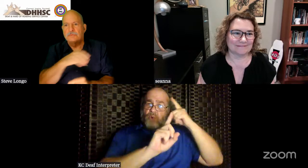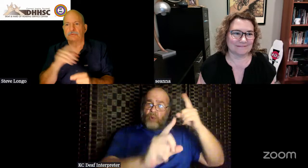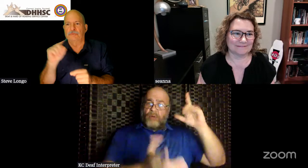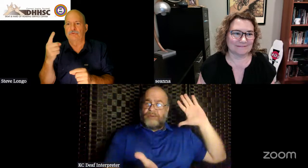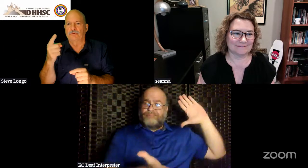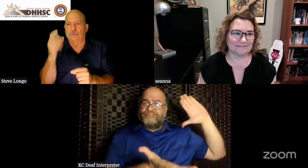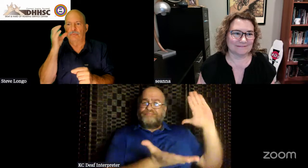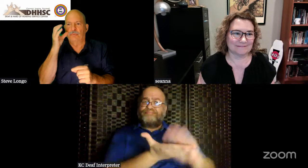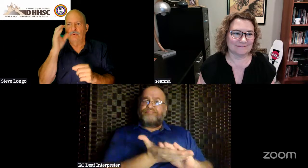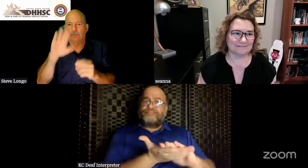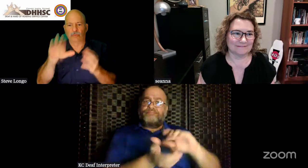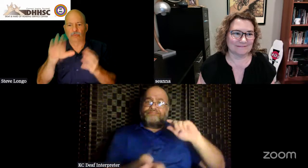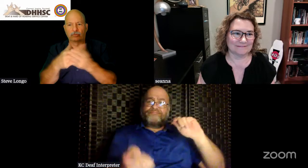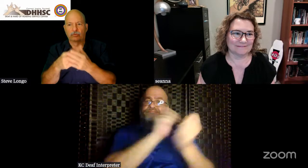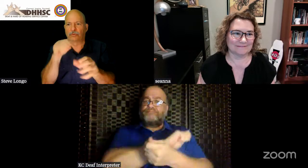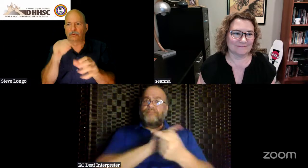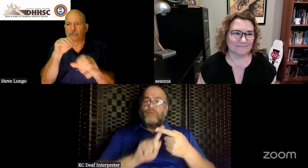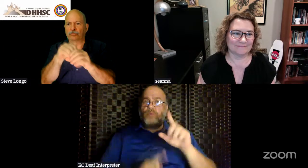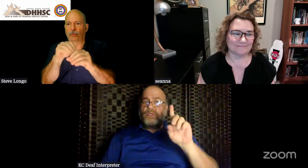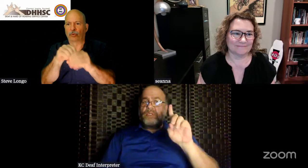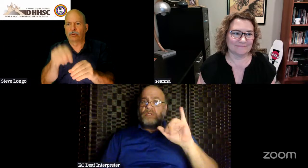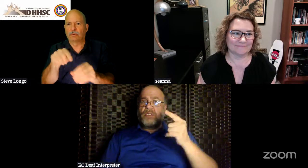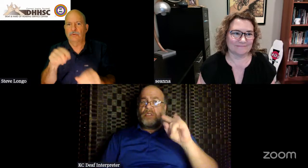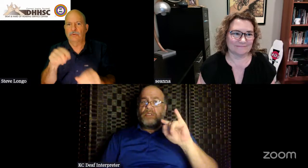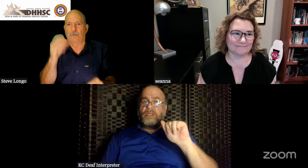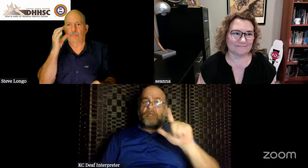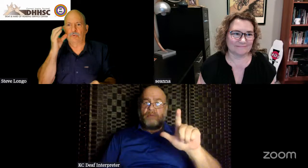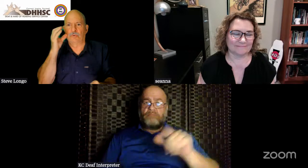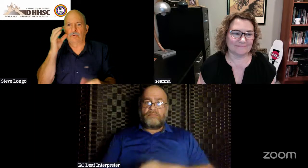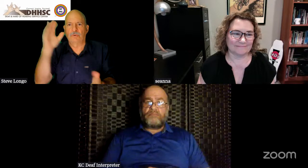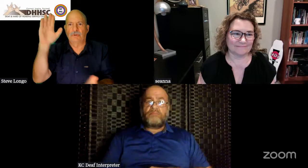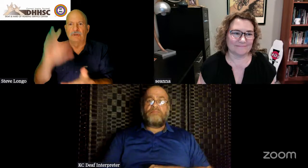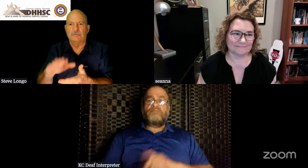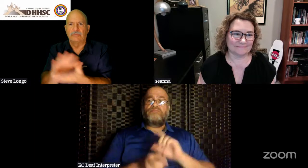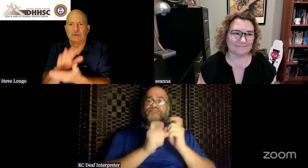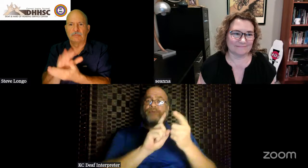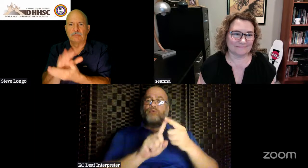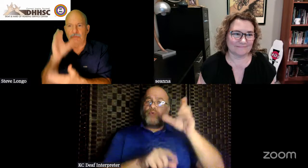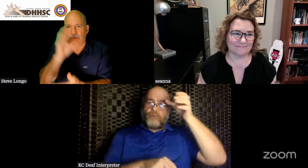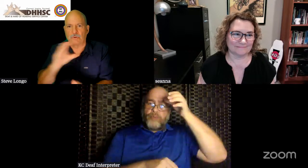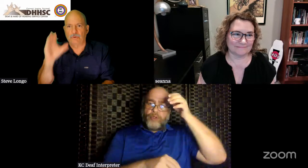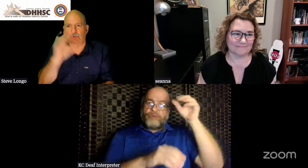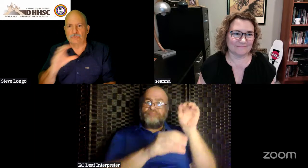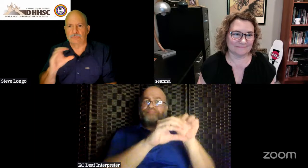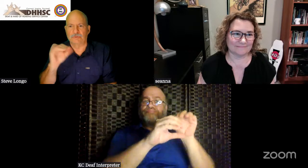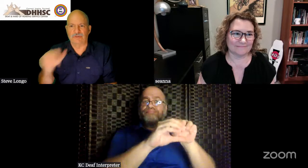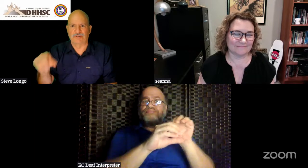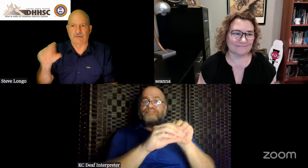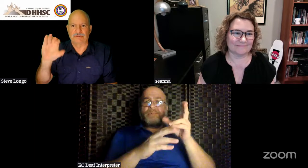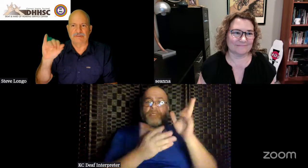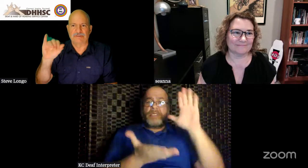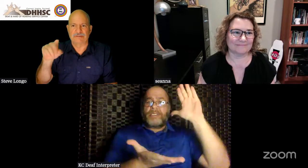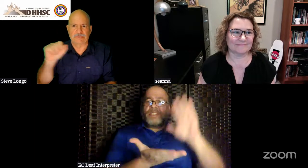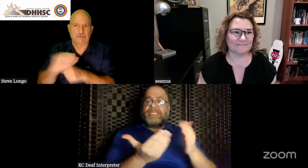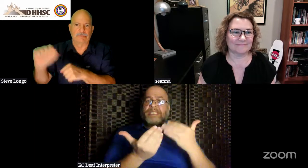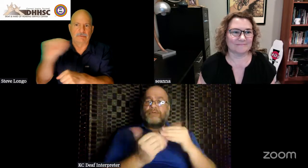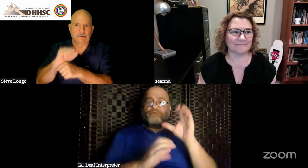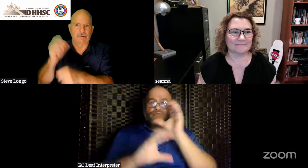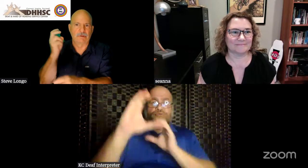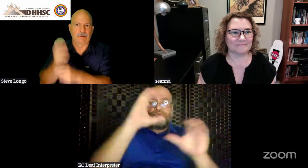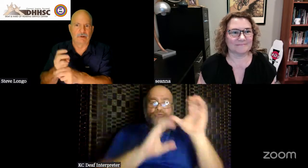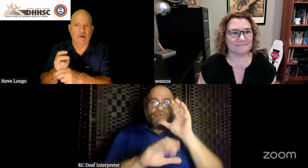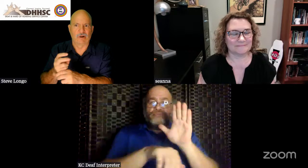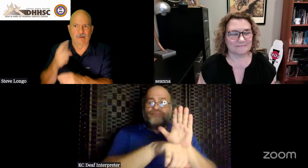such a big job. And now that we have transitioned to digital, now that things